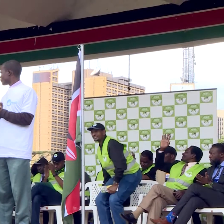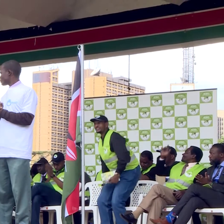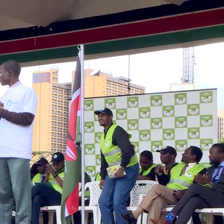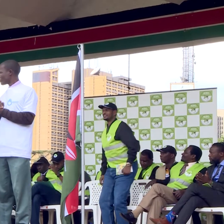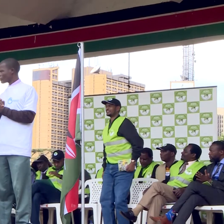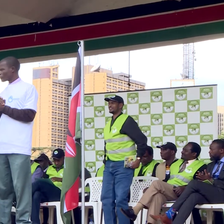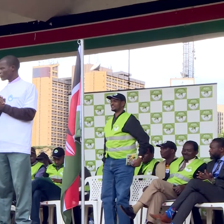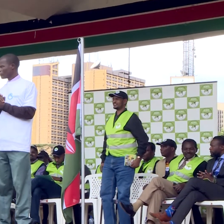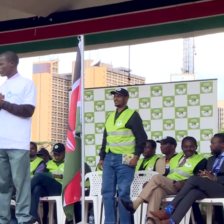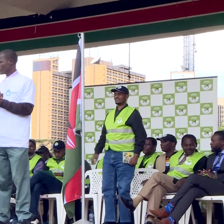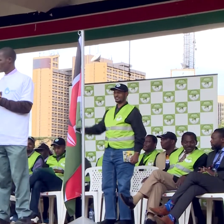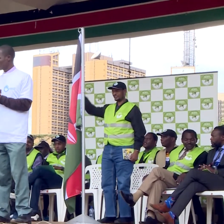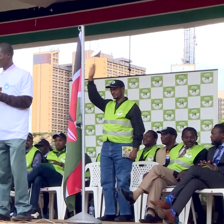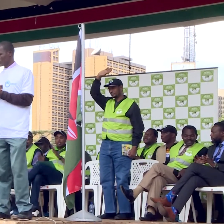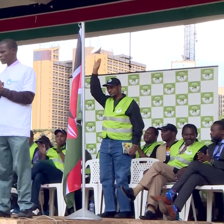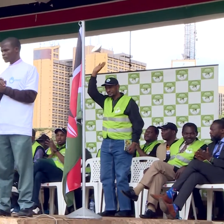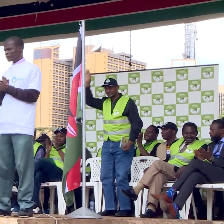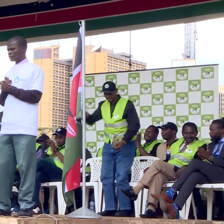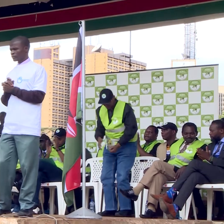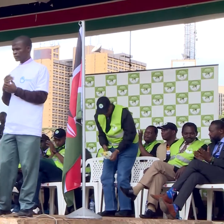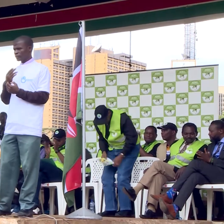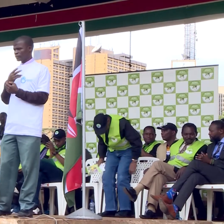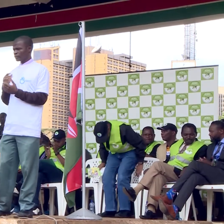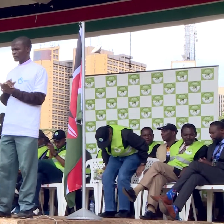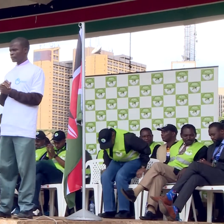You and the Professor